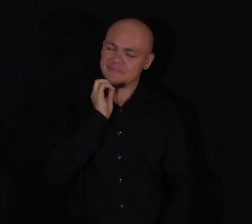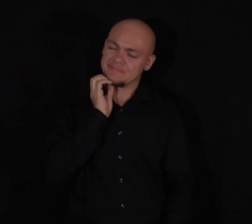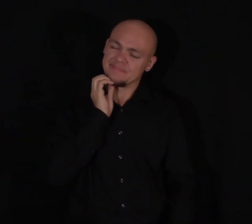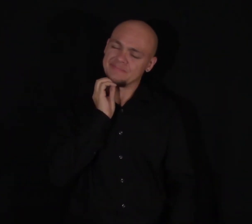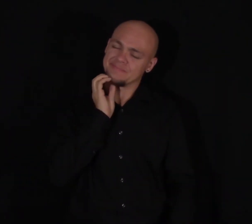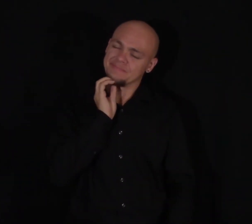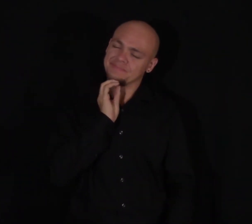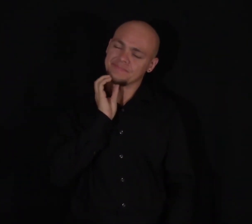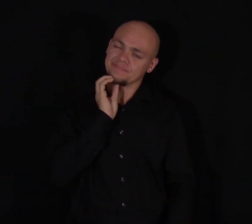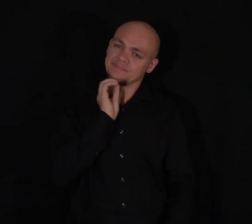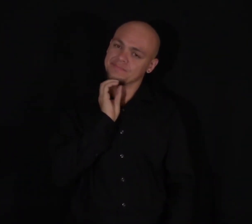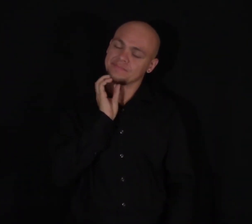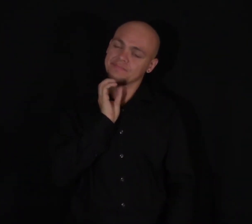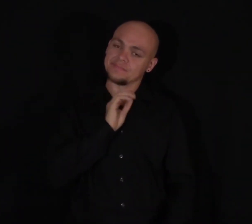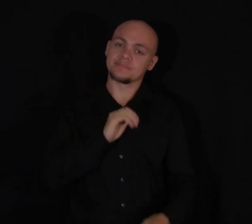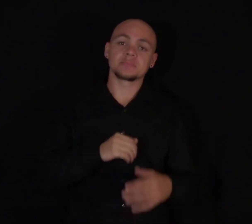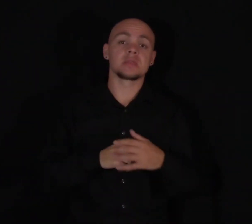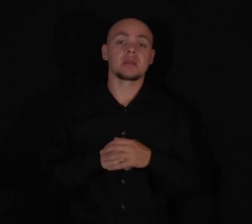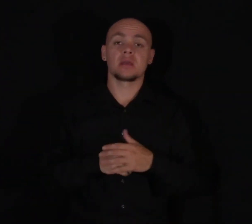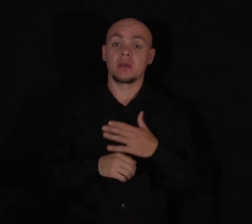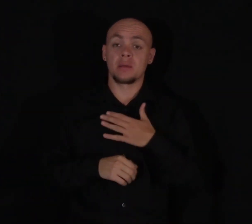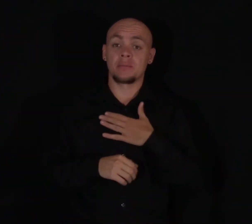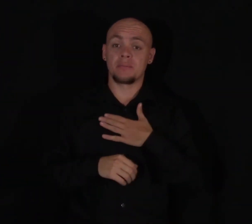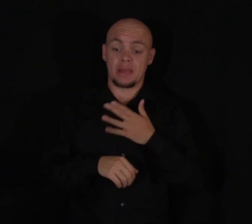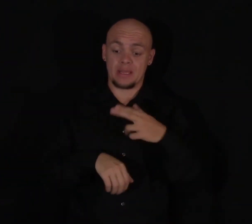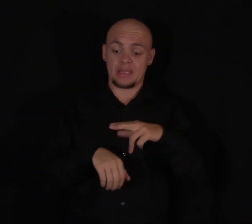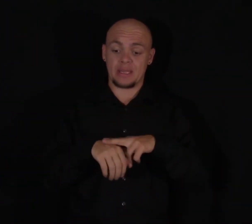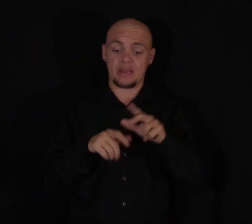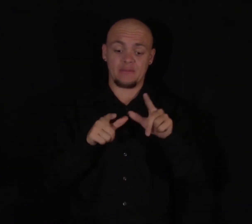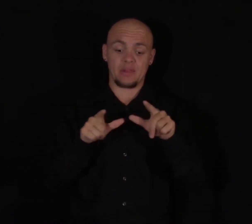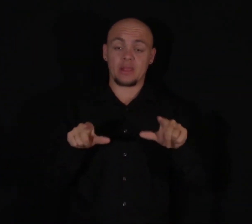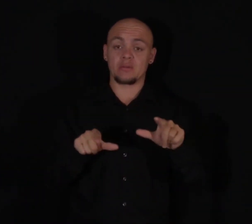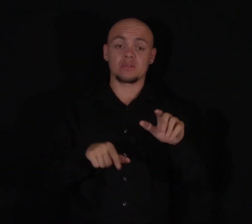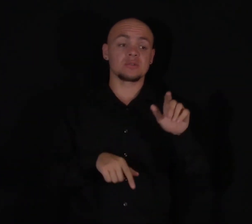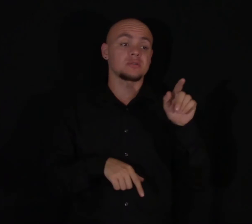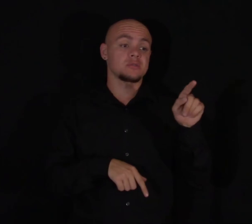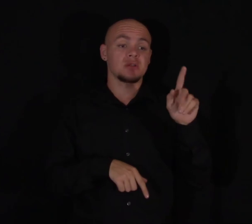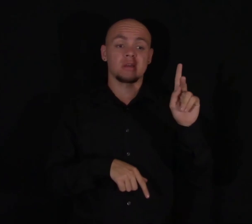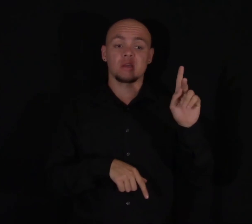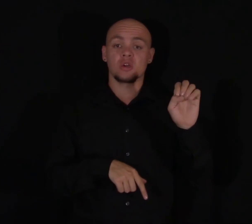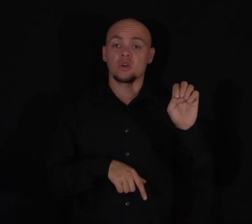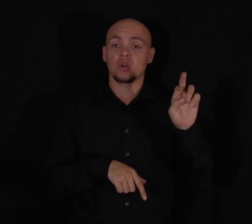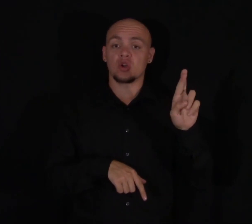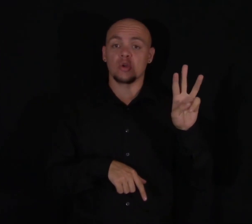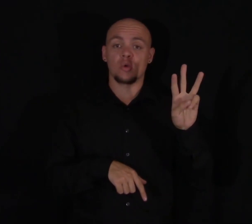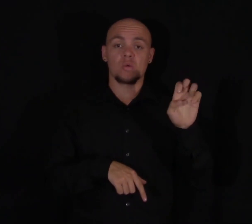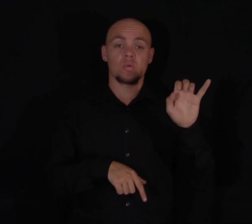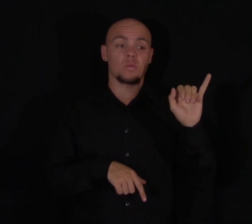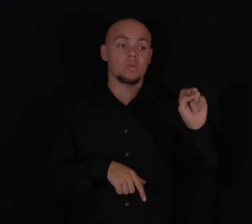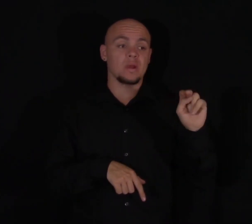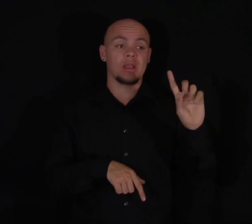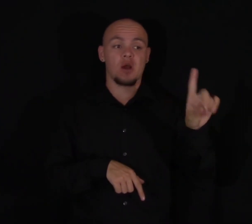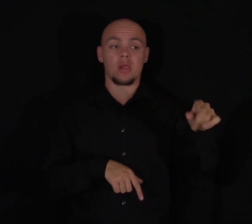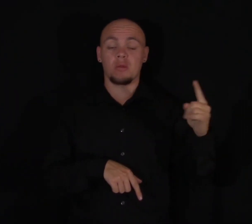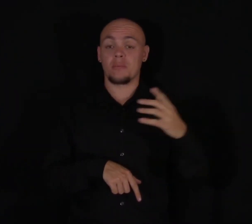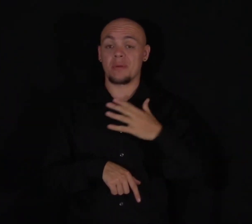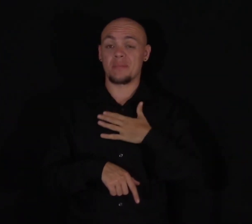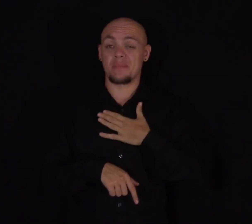Fortunately, as I spoke my native language, Mr. Curwen alone understood me. But my gestures and bitter cries were sufficient